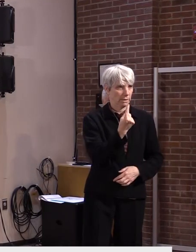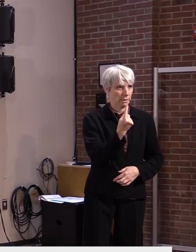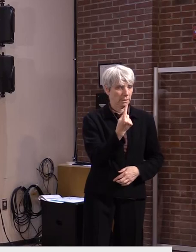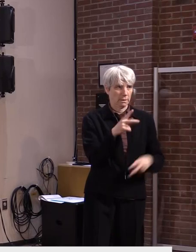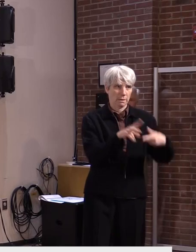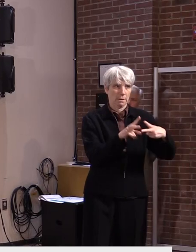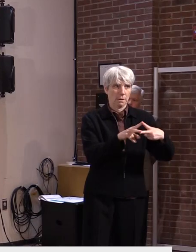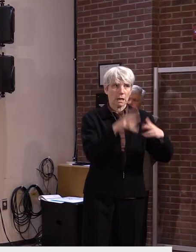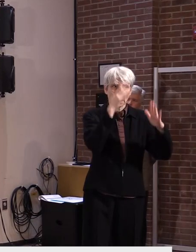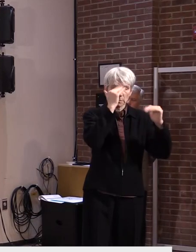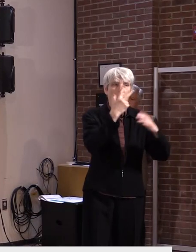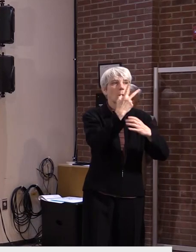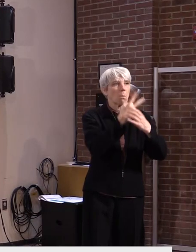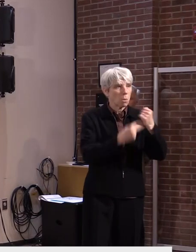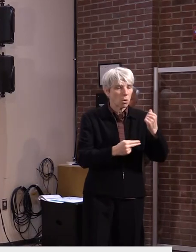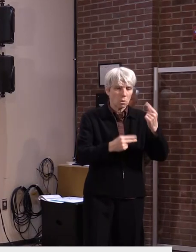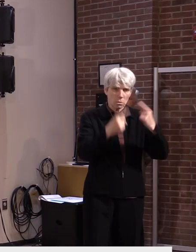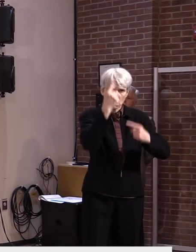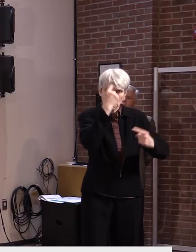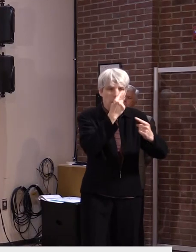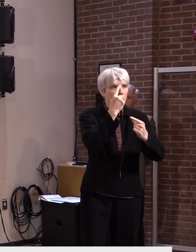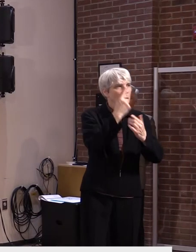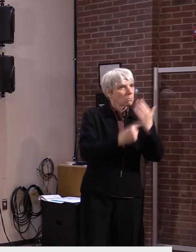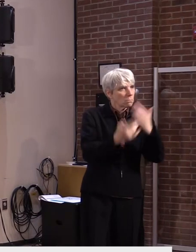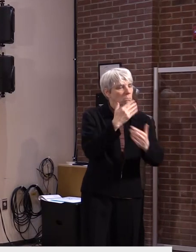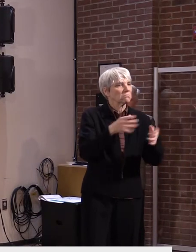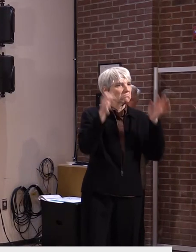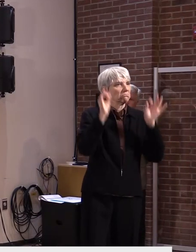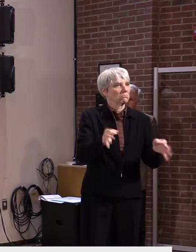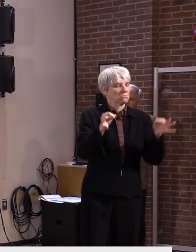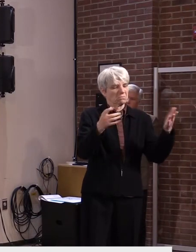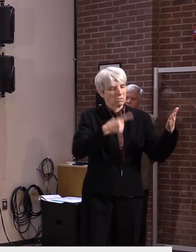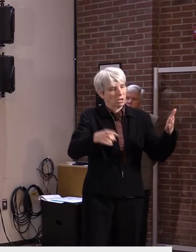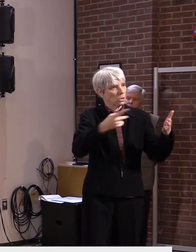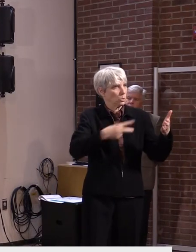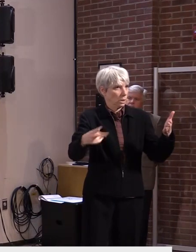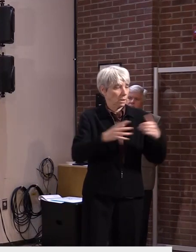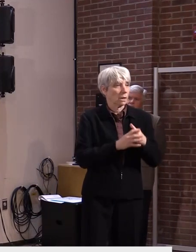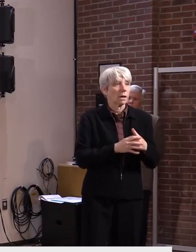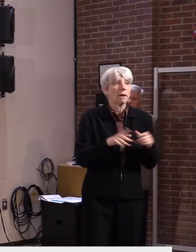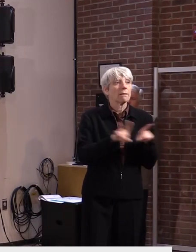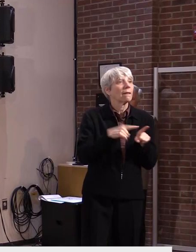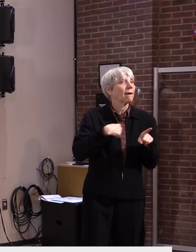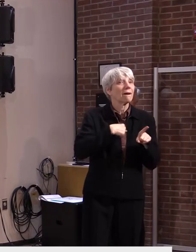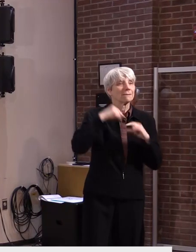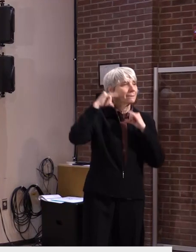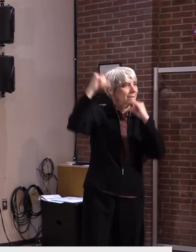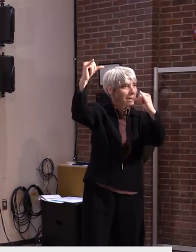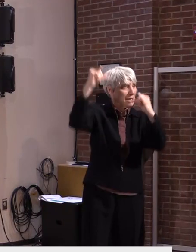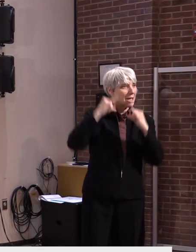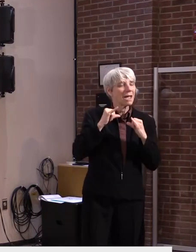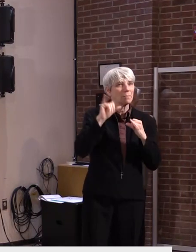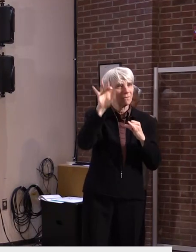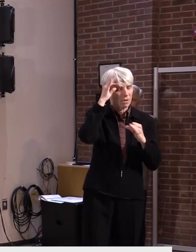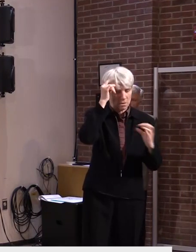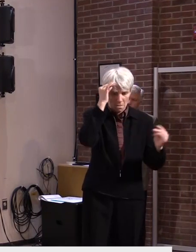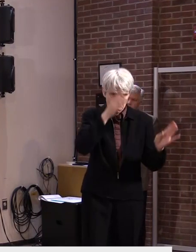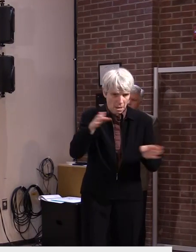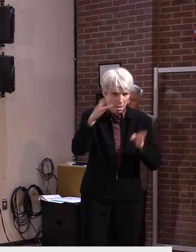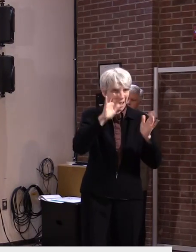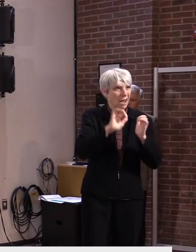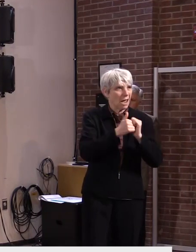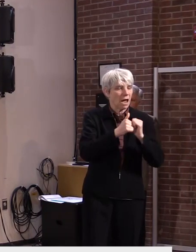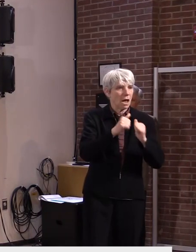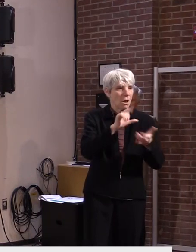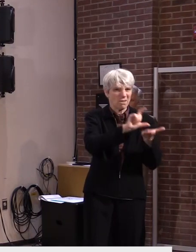to be taken up in the next few weeks, and like us, the federal government is already preparing for distribution of the vaccine once it